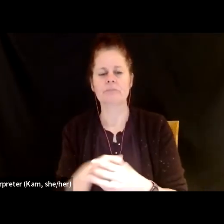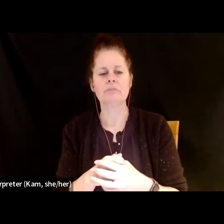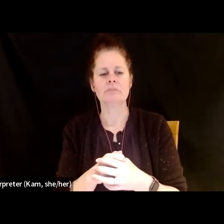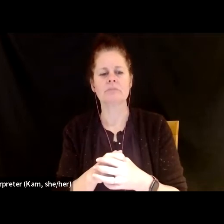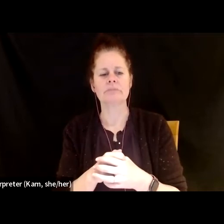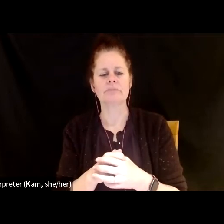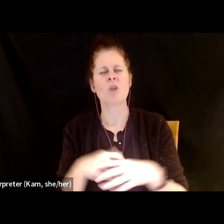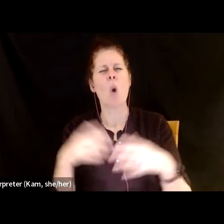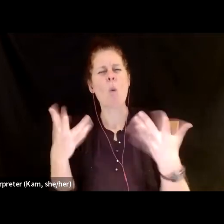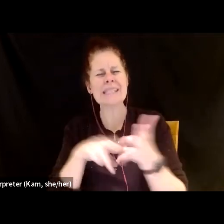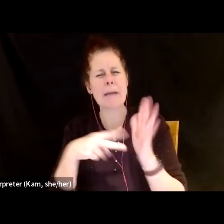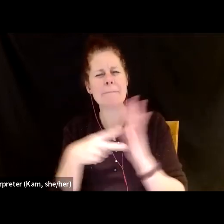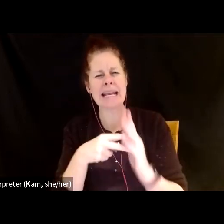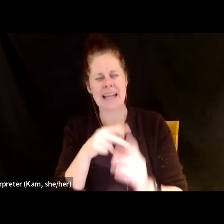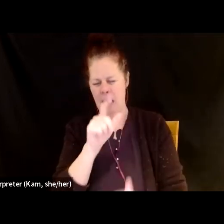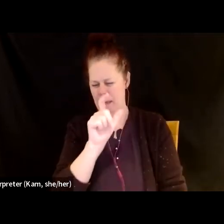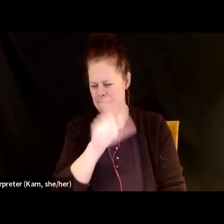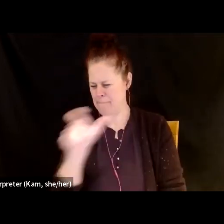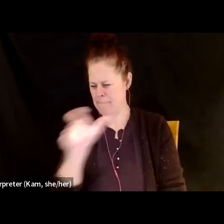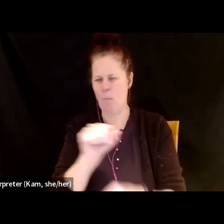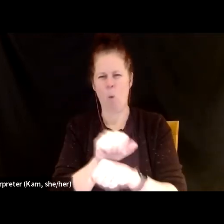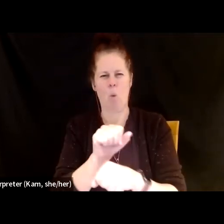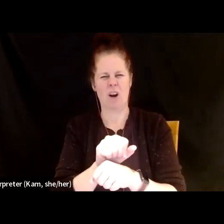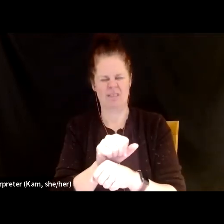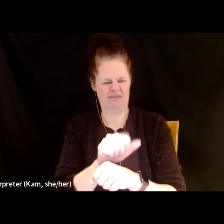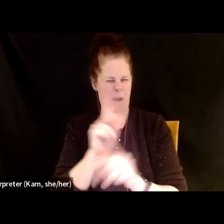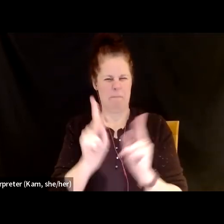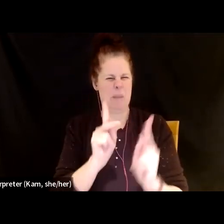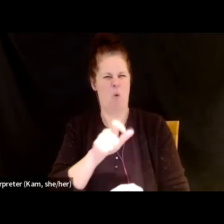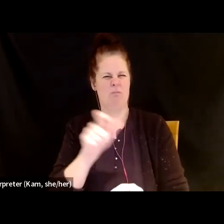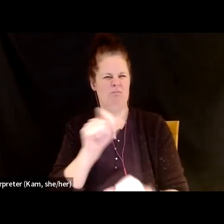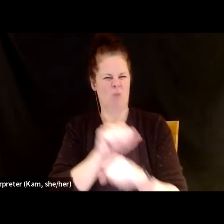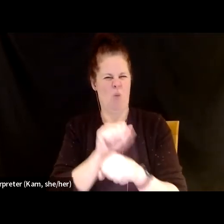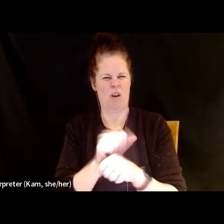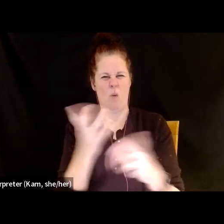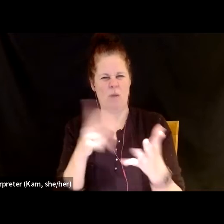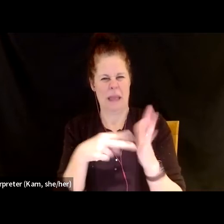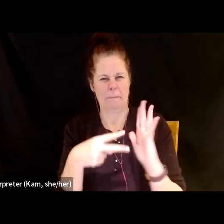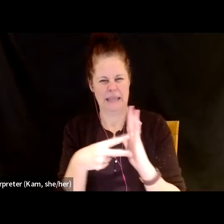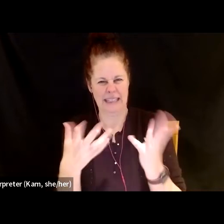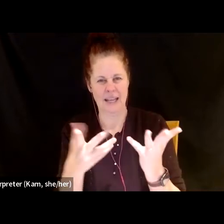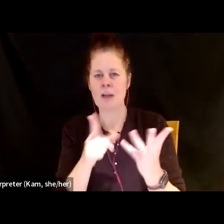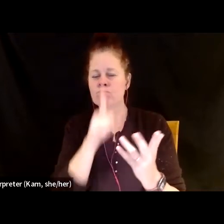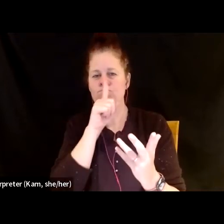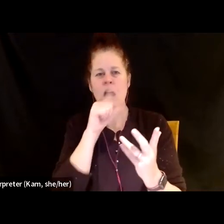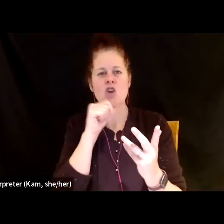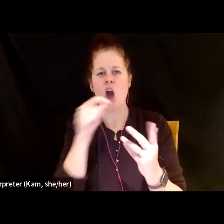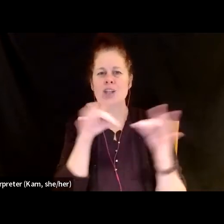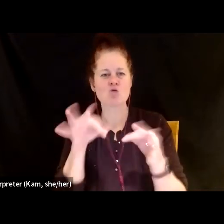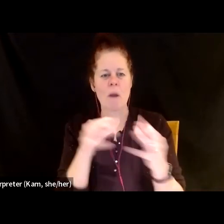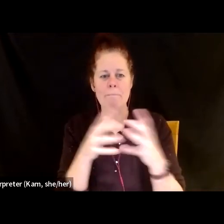you know, oftentimes is not described enough. And what you have here is a passage from Resma Menakem's